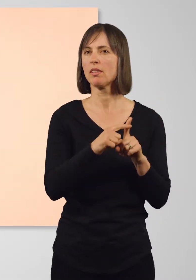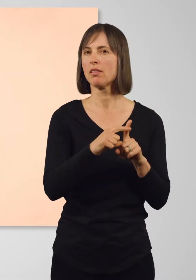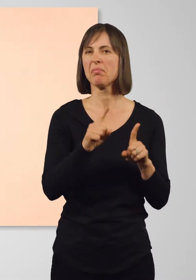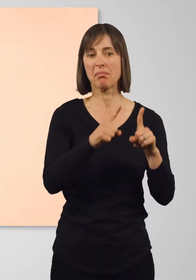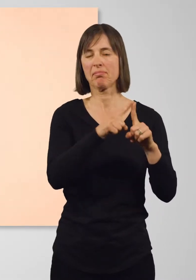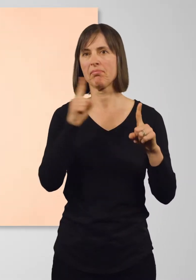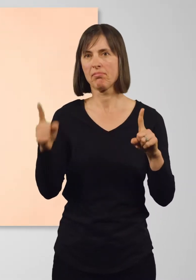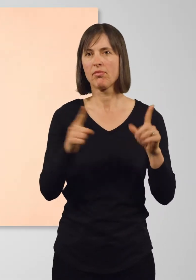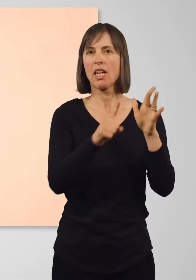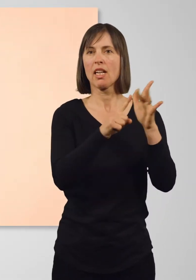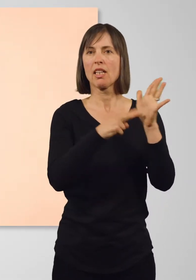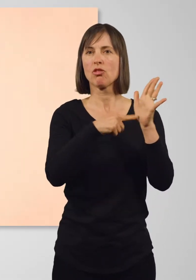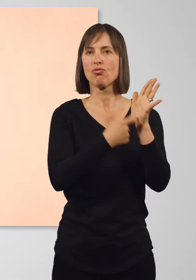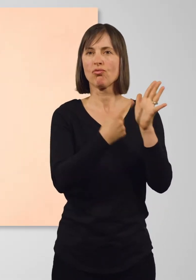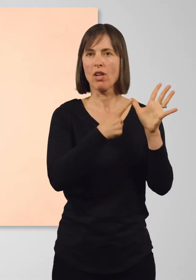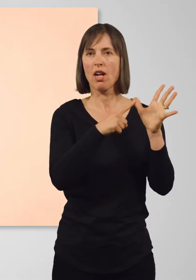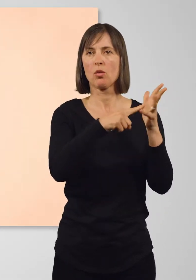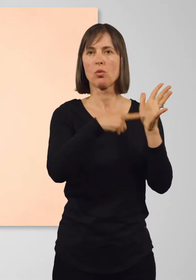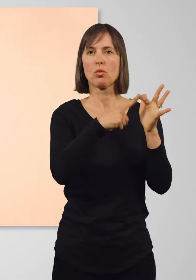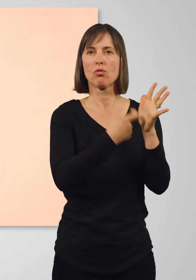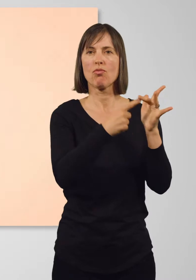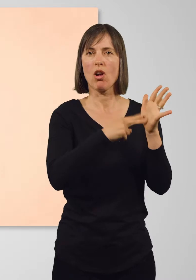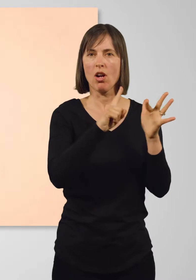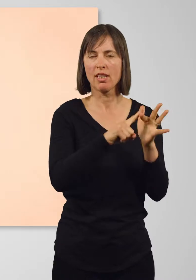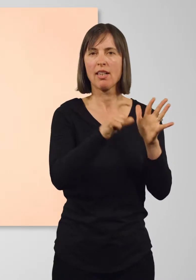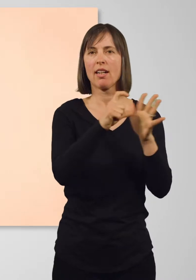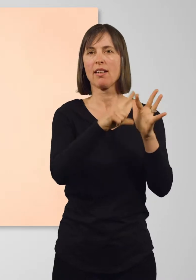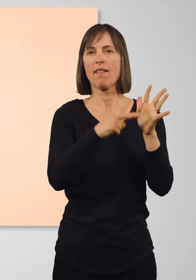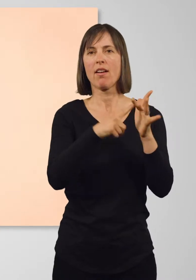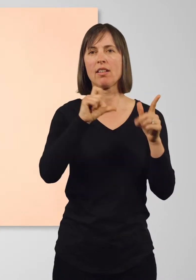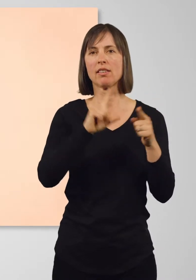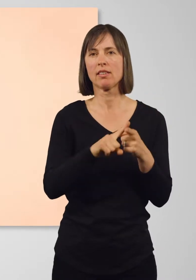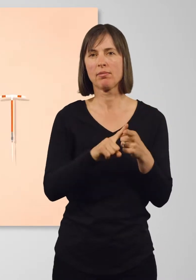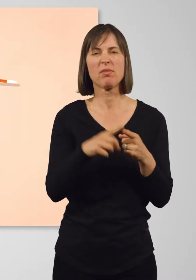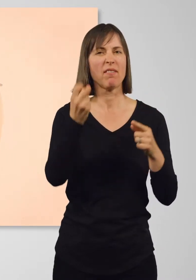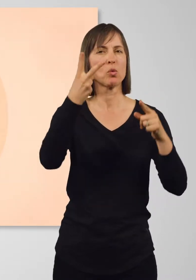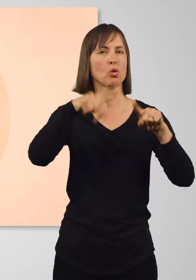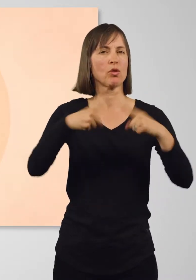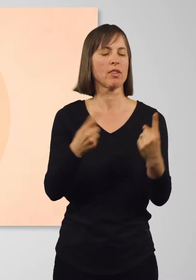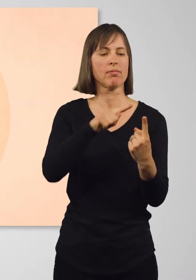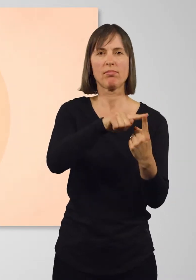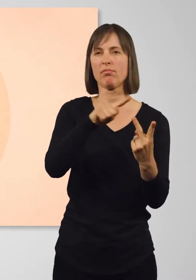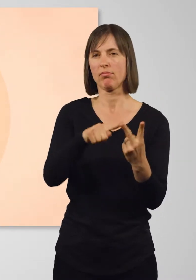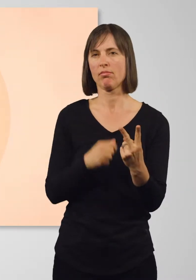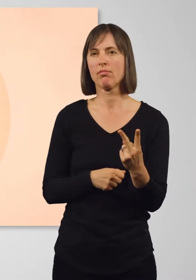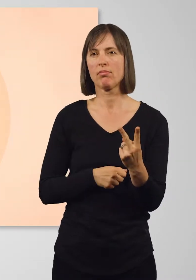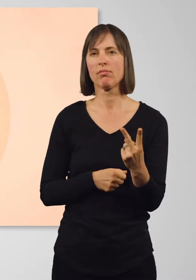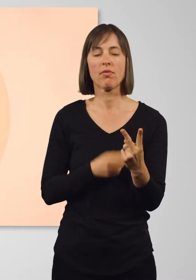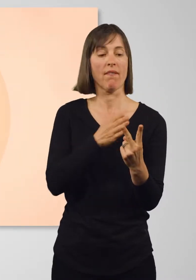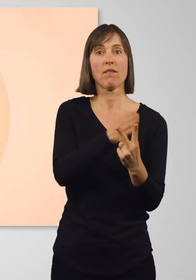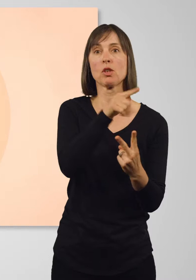IUD. IUD stands for intrauterine device. There are two types.